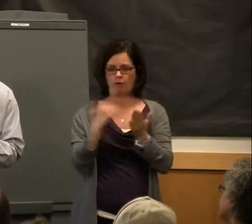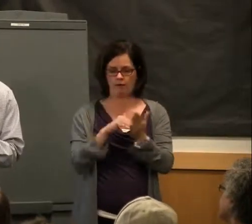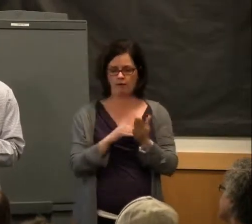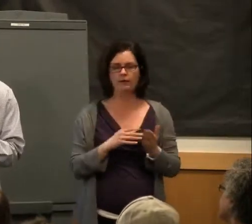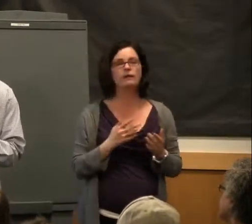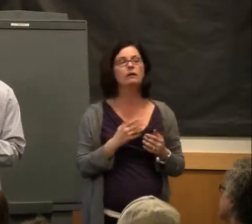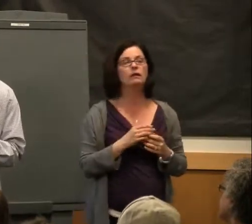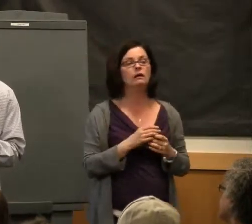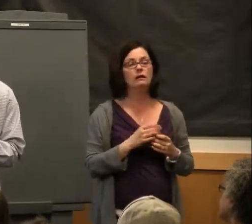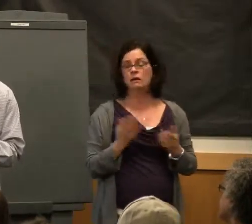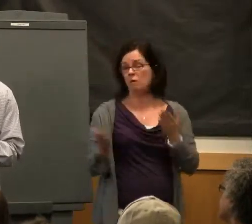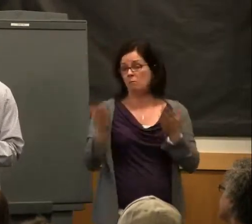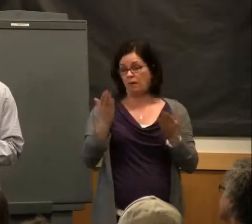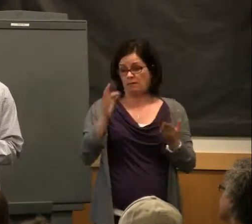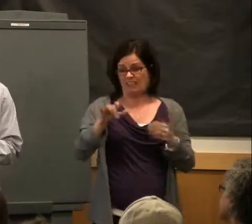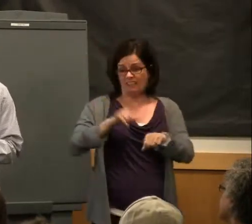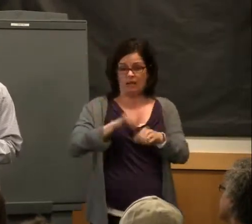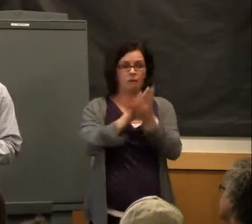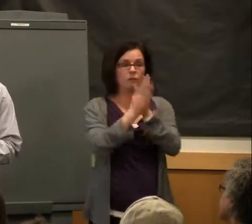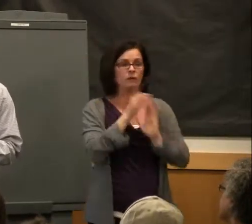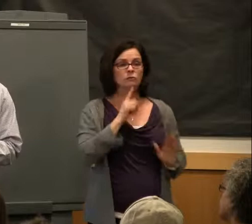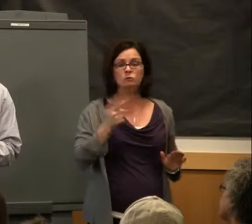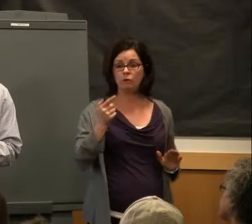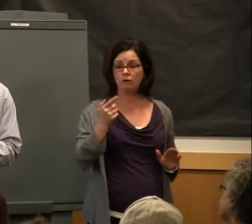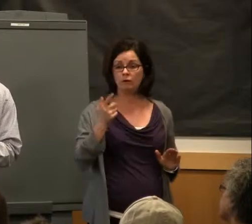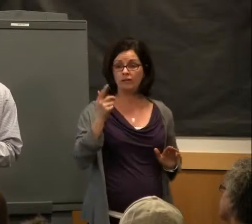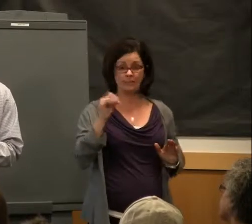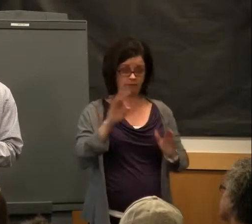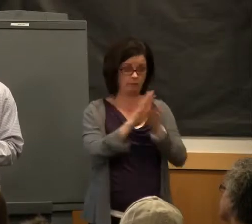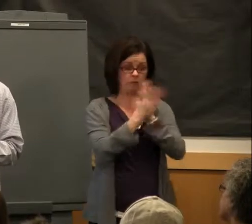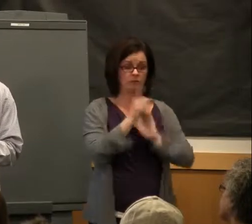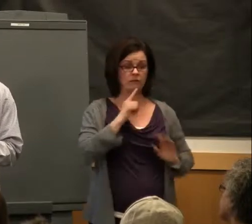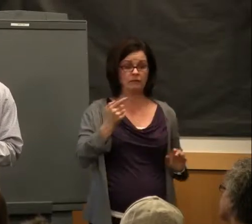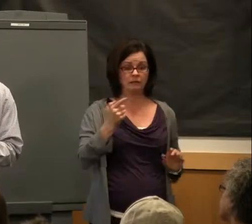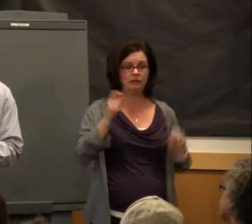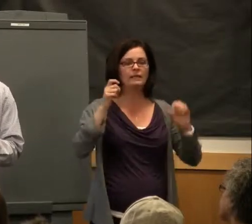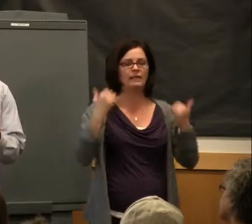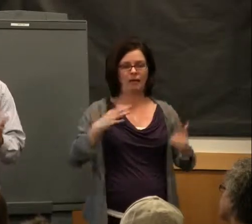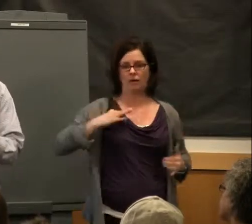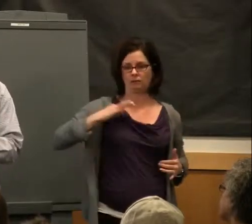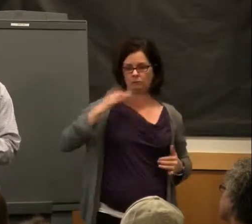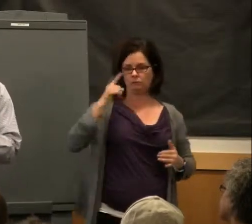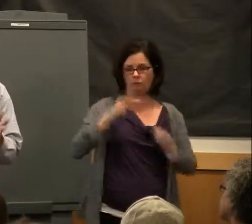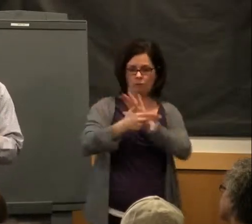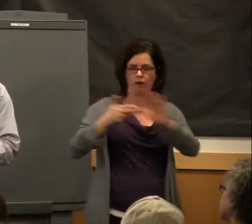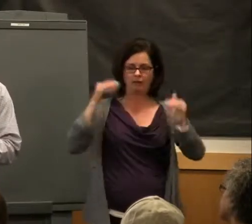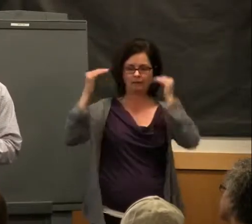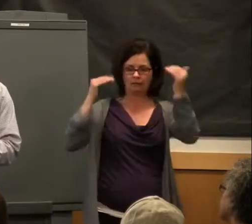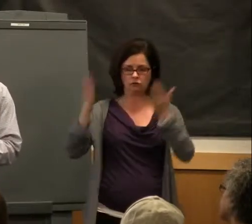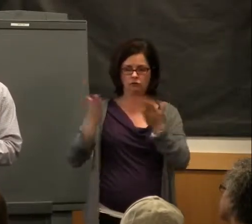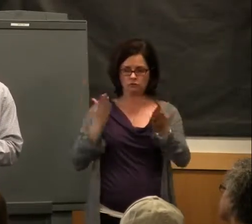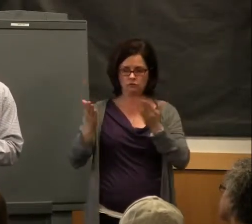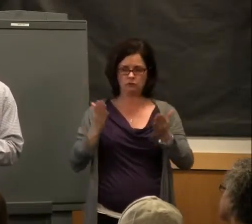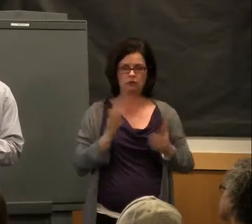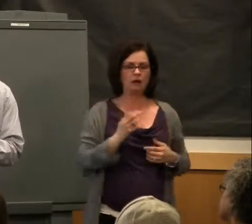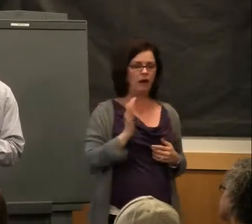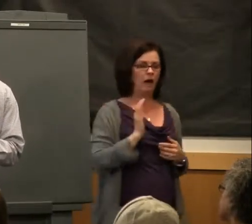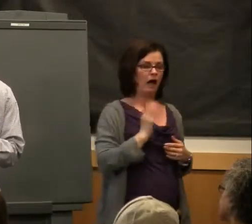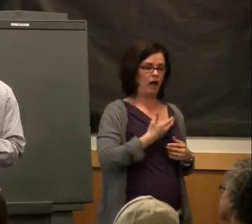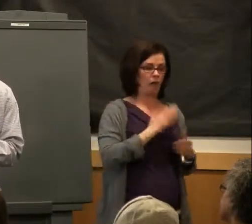time you've already turned 21 and you would be eligible for adult services. As I said, the Workforce Center